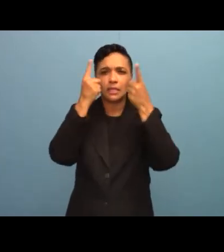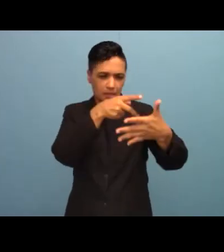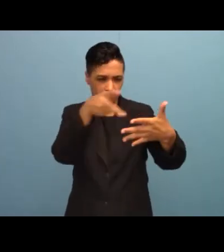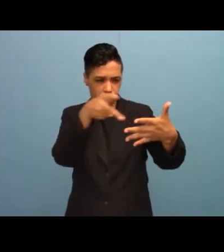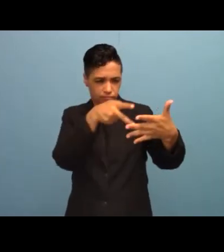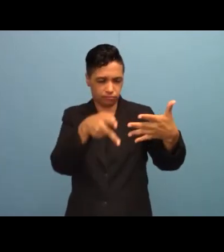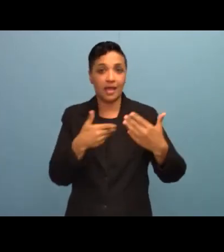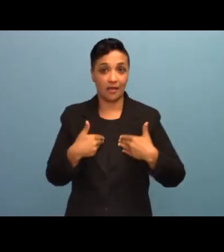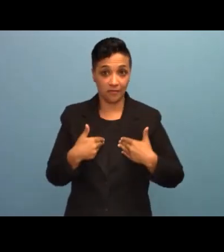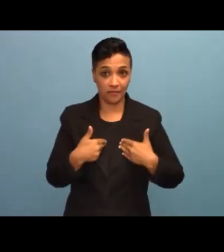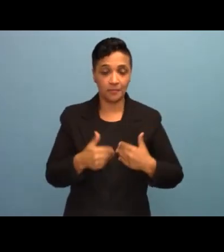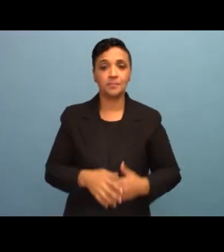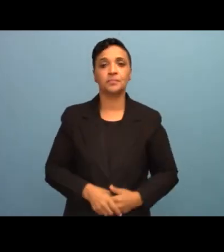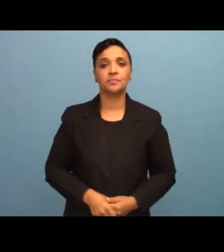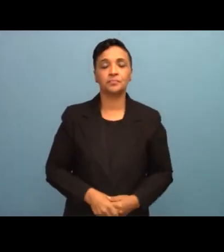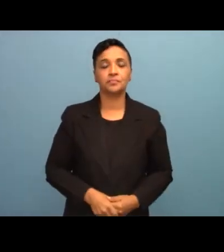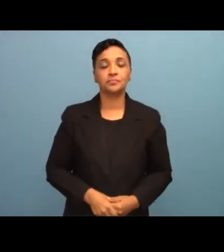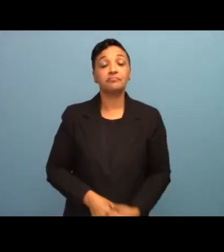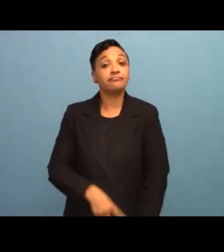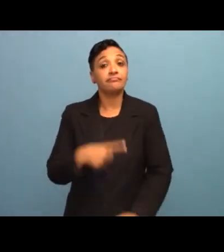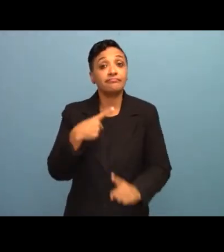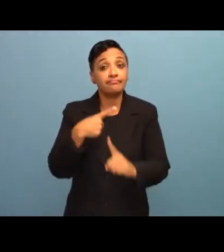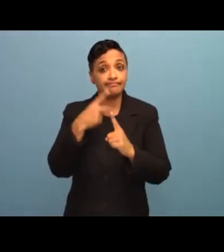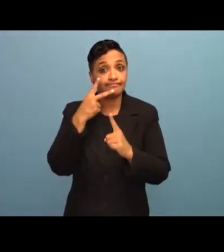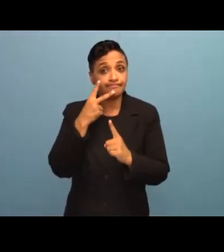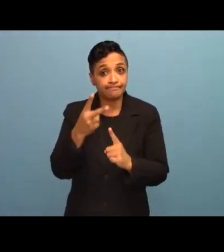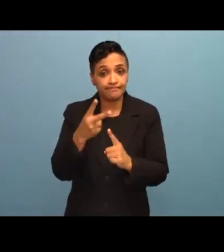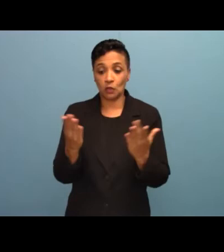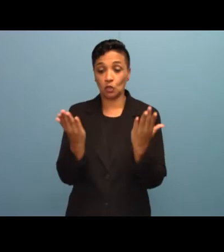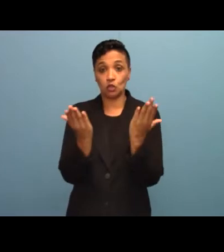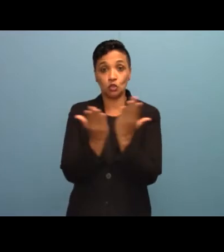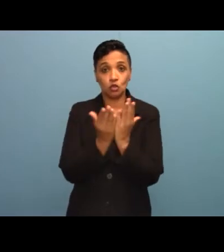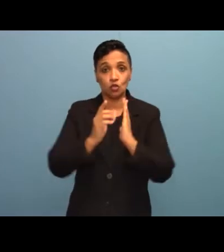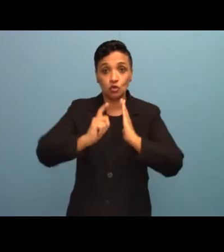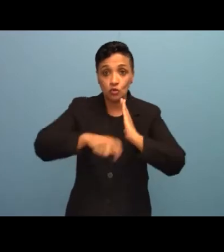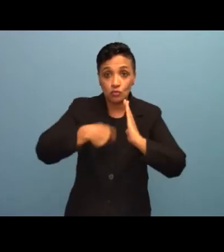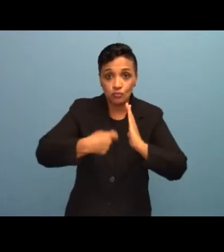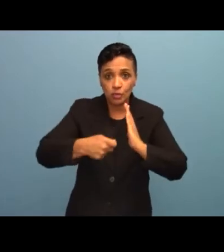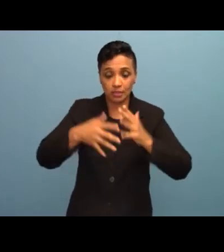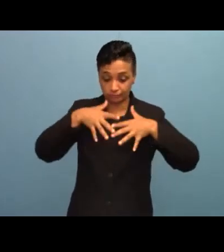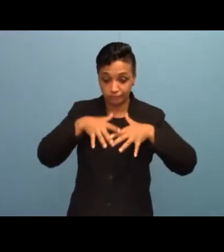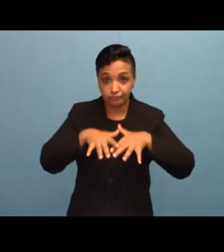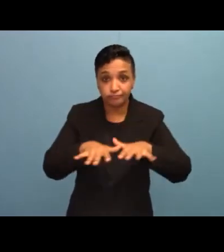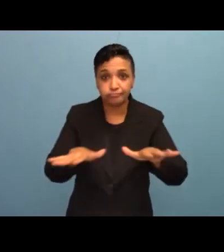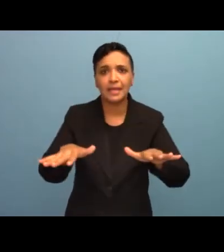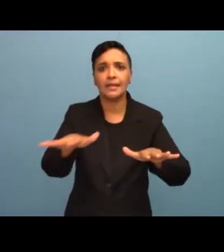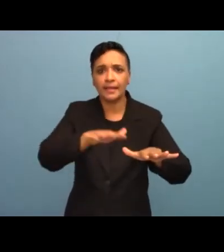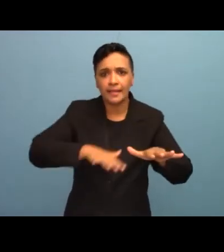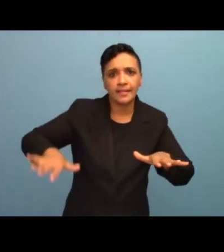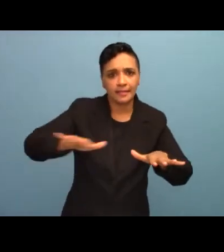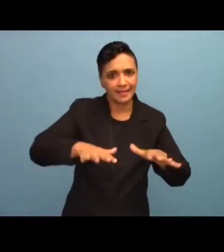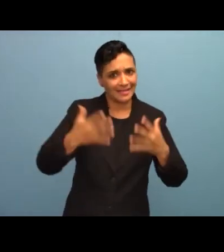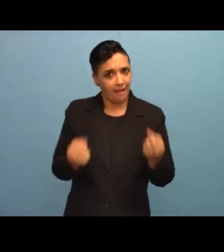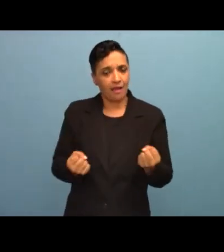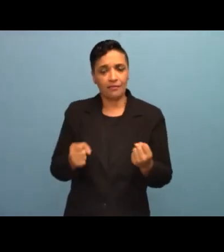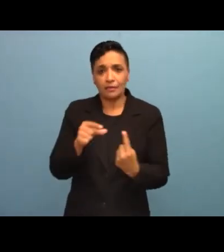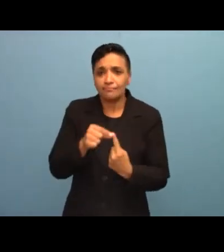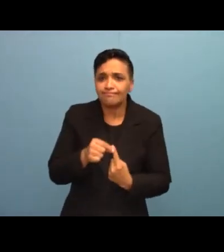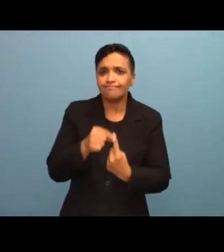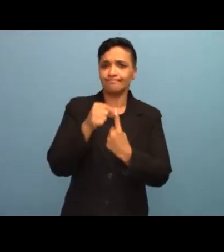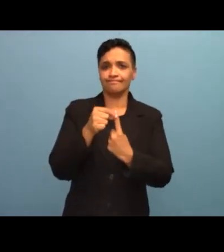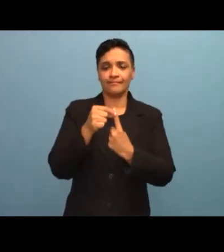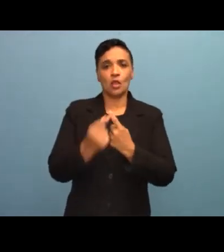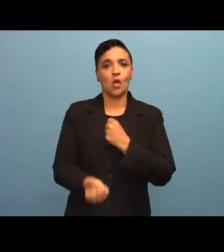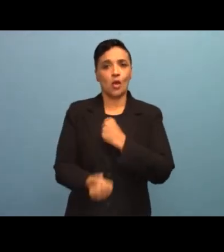has also been established that programs rolled out within the school setting not only serve as a unique opportunity for